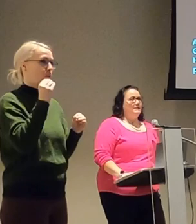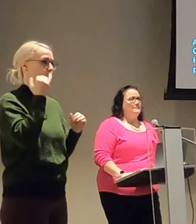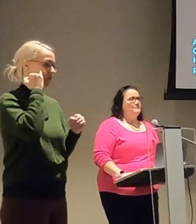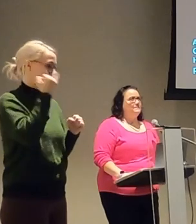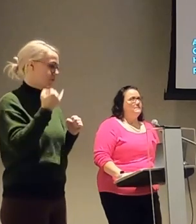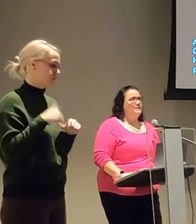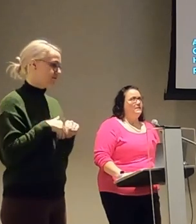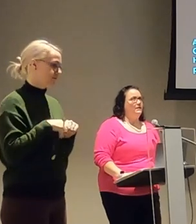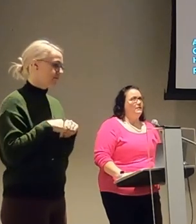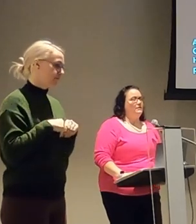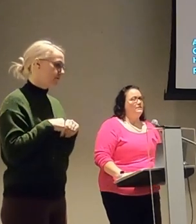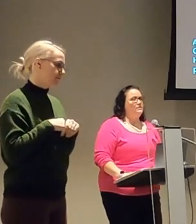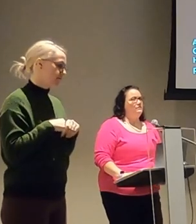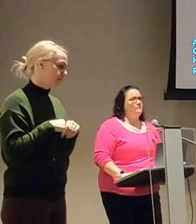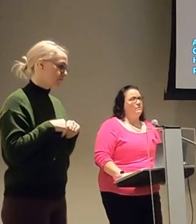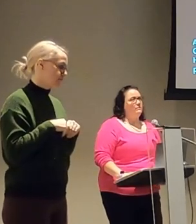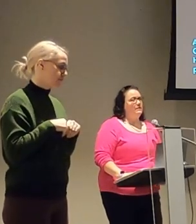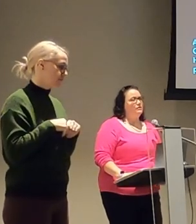are,